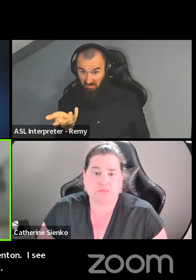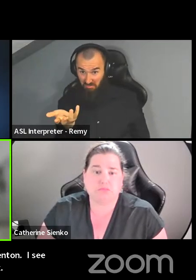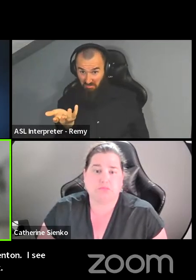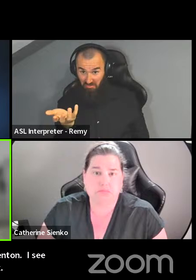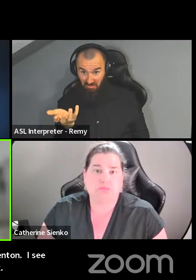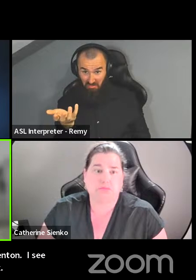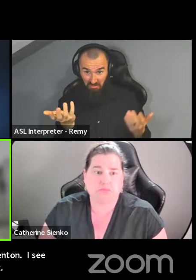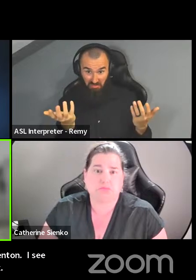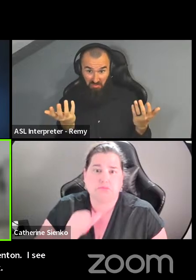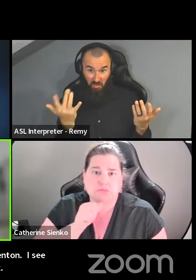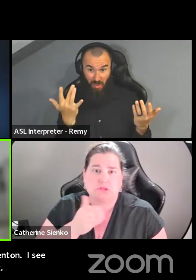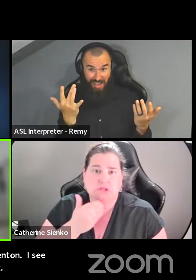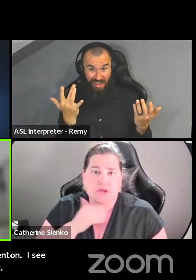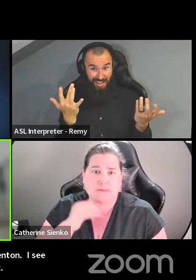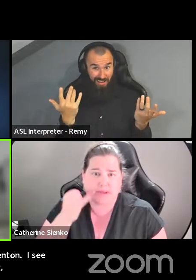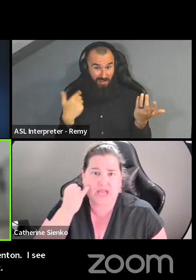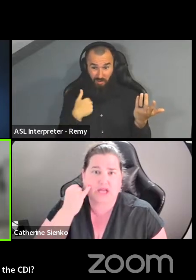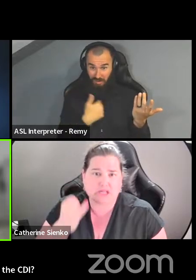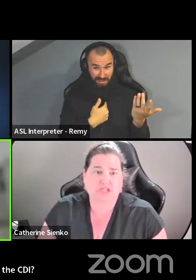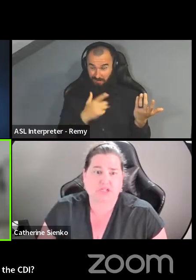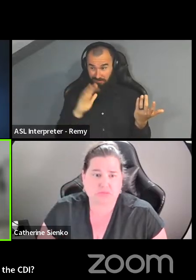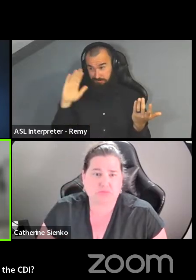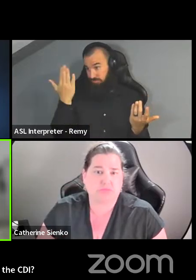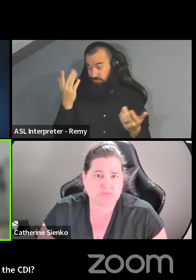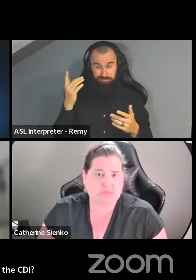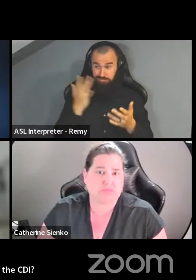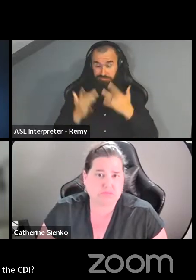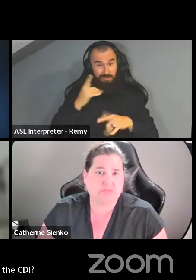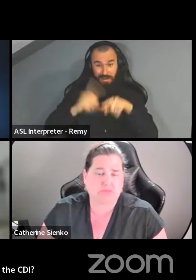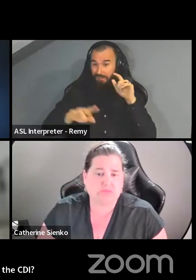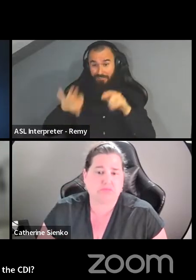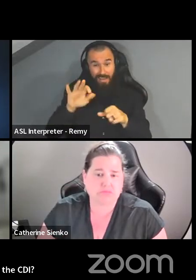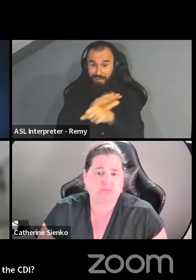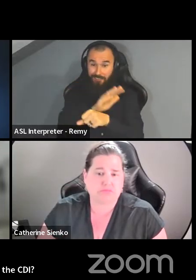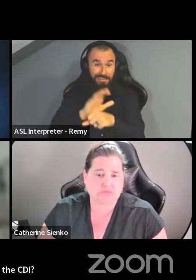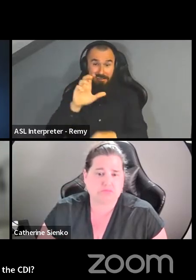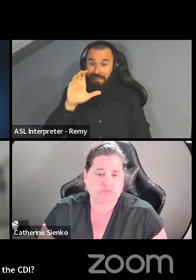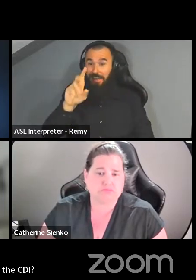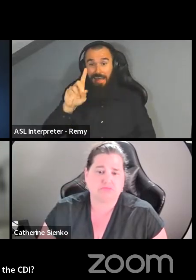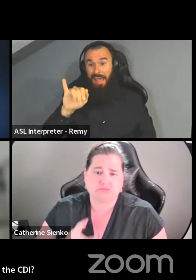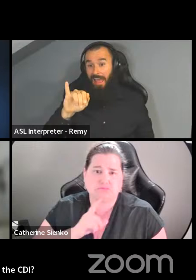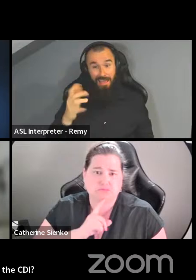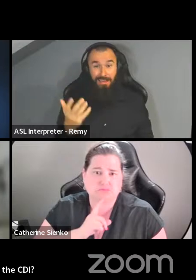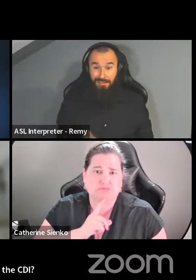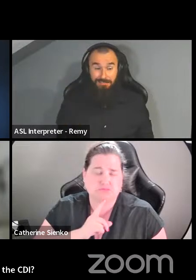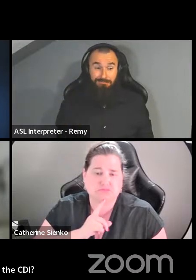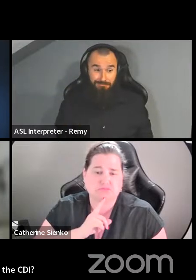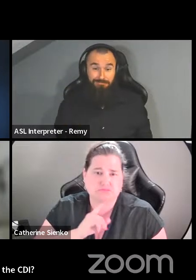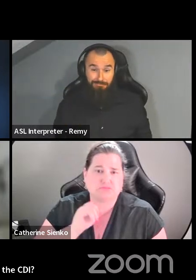Because we cannot get enough Not a bad CDIs. idea. Sure.